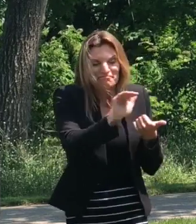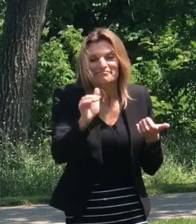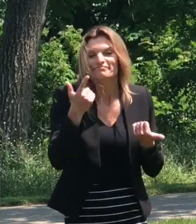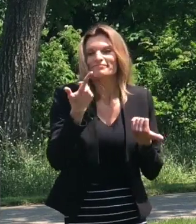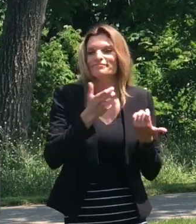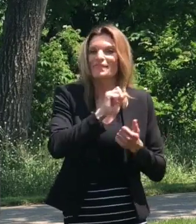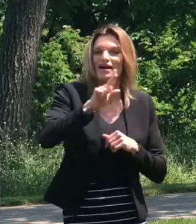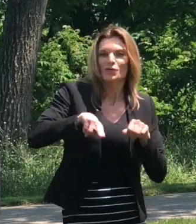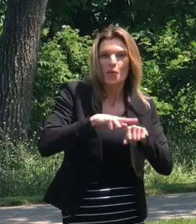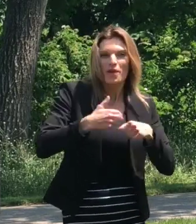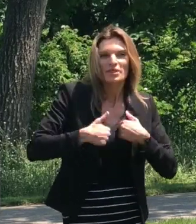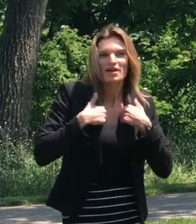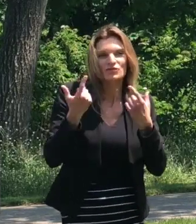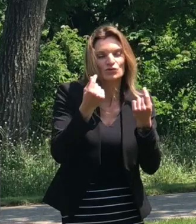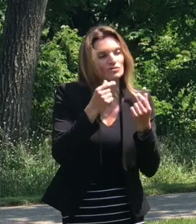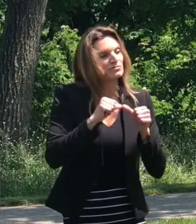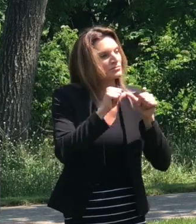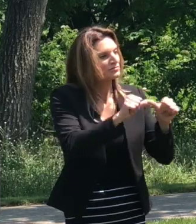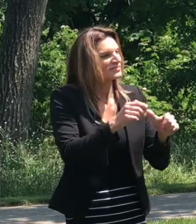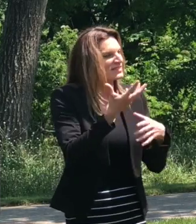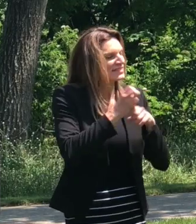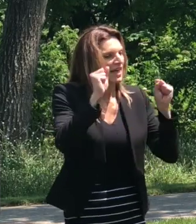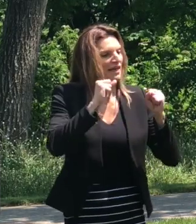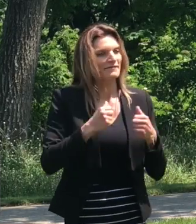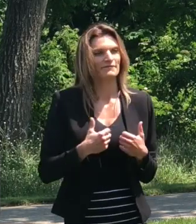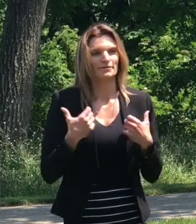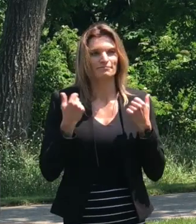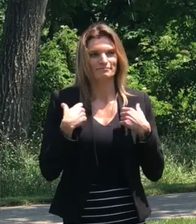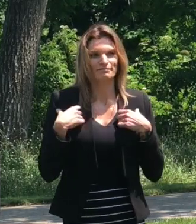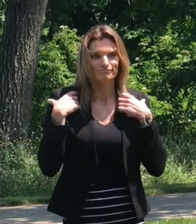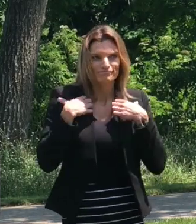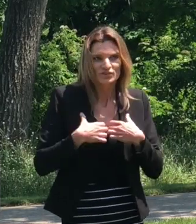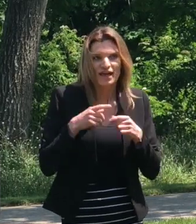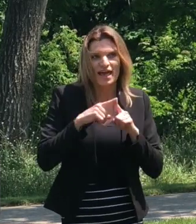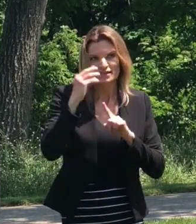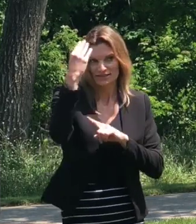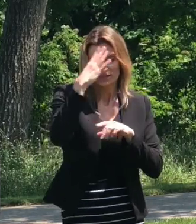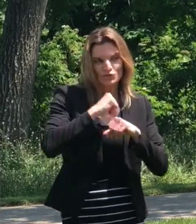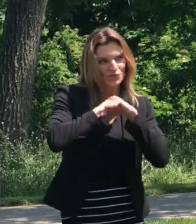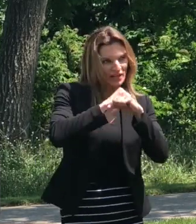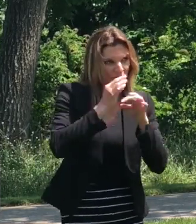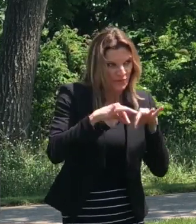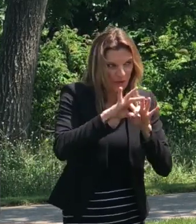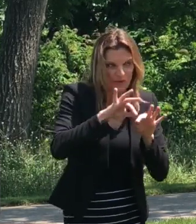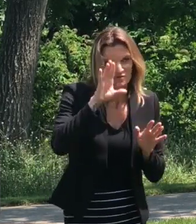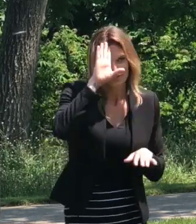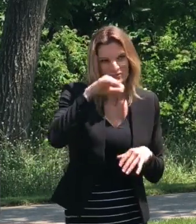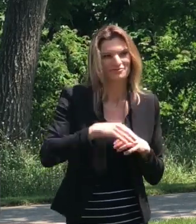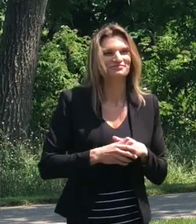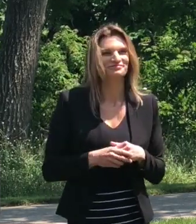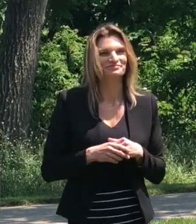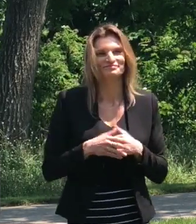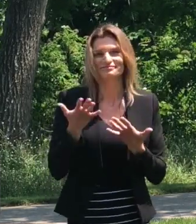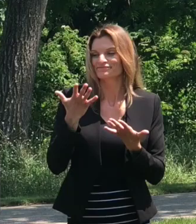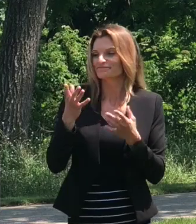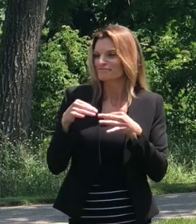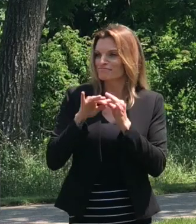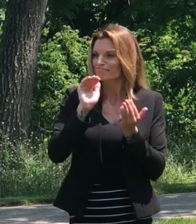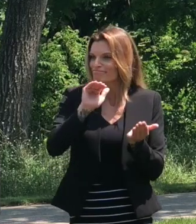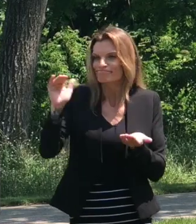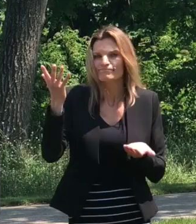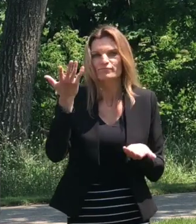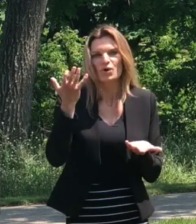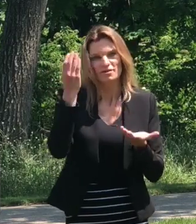back to normalcy, about staying safe, wearing your life jacket? Sunscreen for me is definitely a big thing, but not for everybody. But, what do you want to remind people